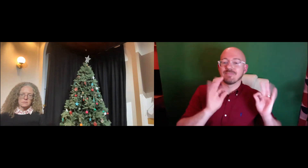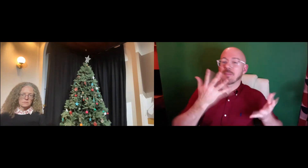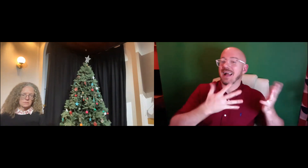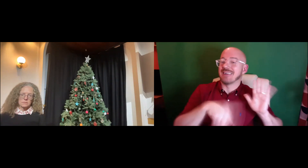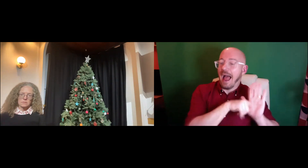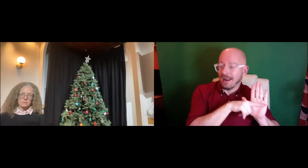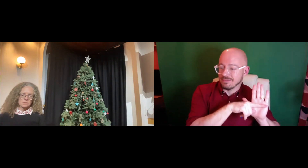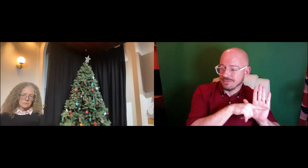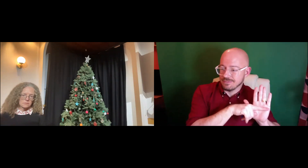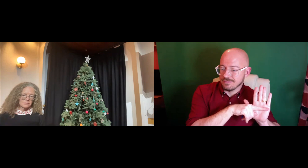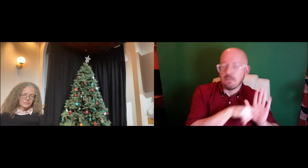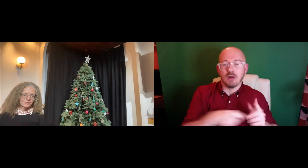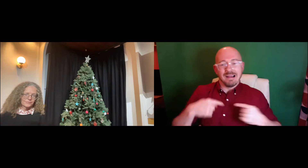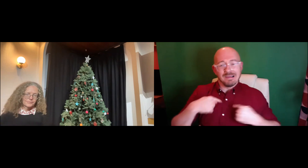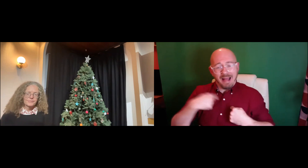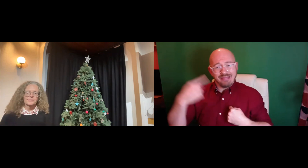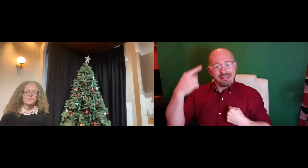about the fact that we have